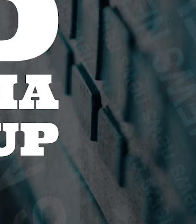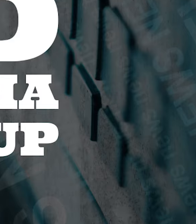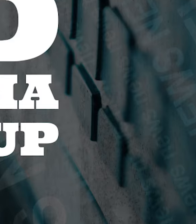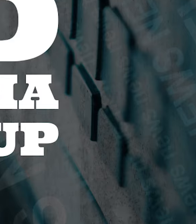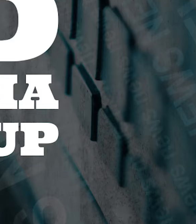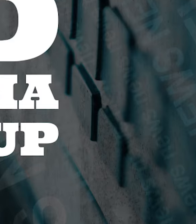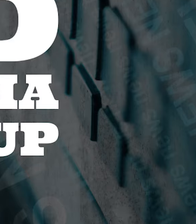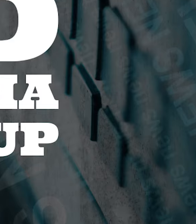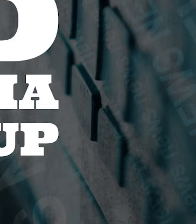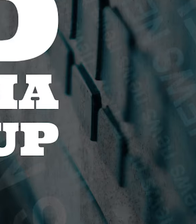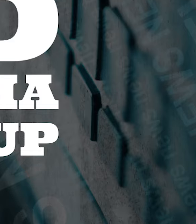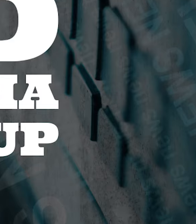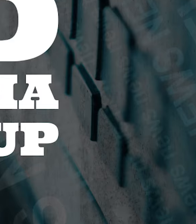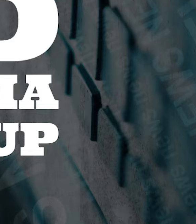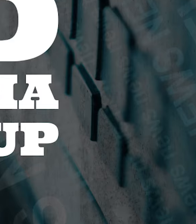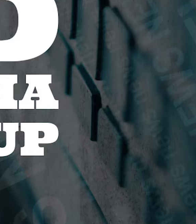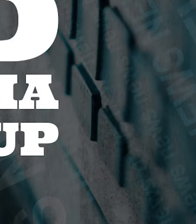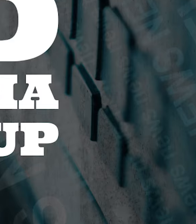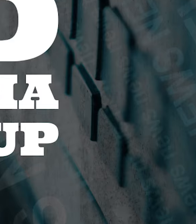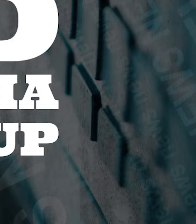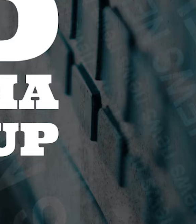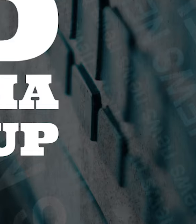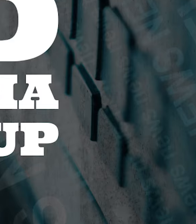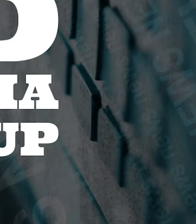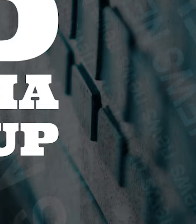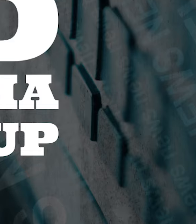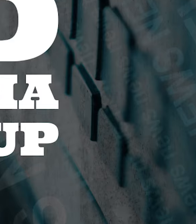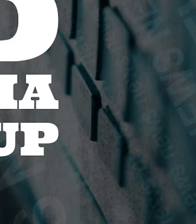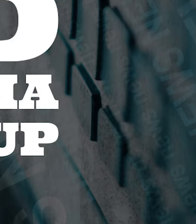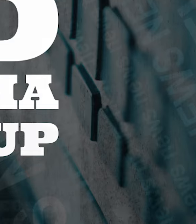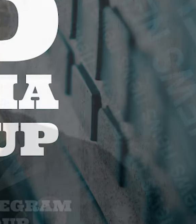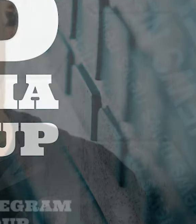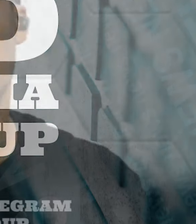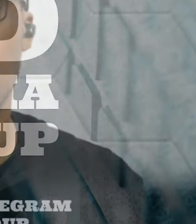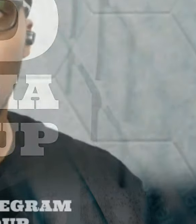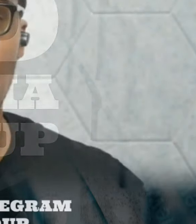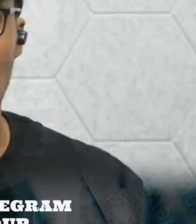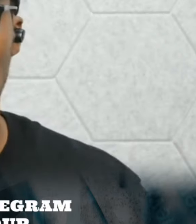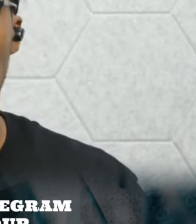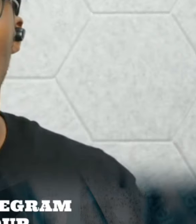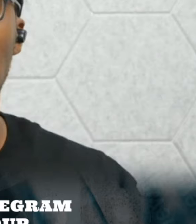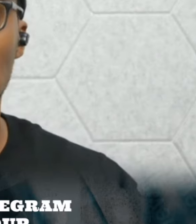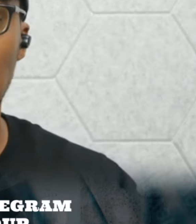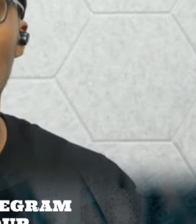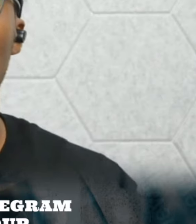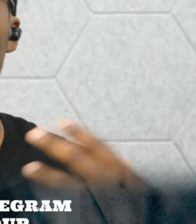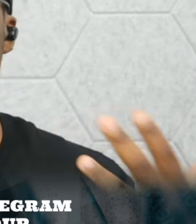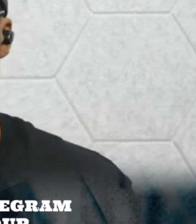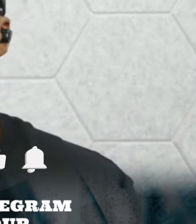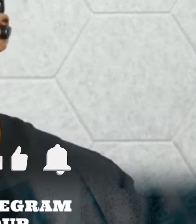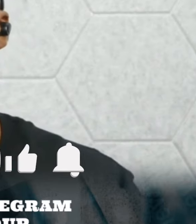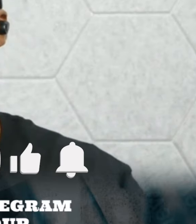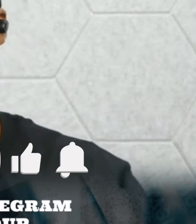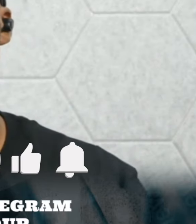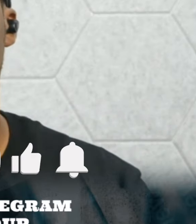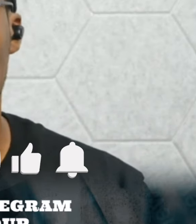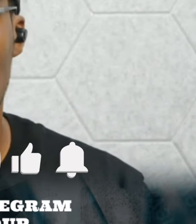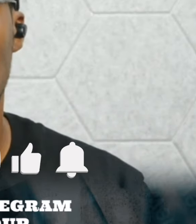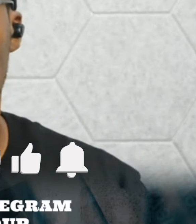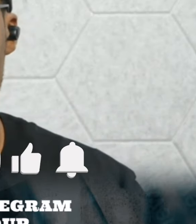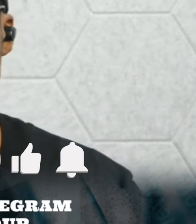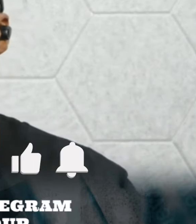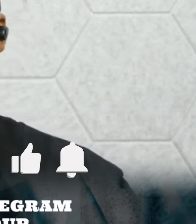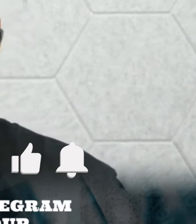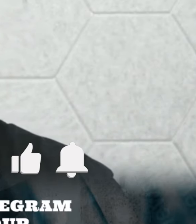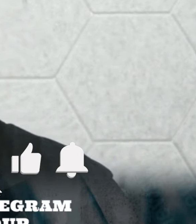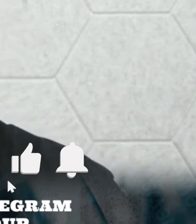What's going on, everybody? Thank you for joining me today. If you haven't already, please make sure you hit the like button, because that is the most important thing you do with me on this channel. What it does is that it helps make sure that